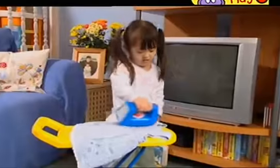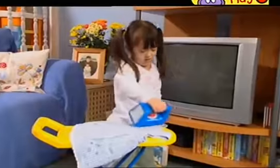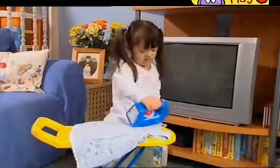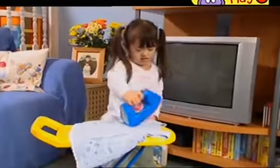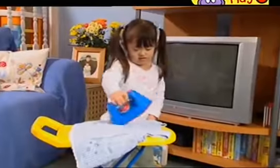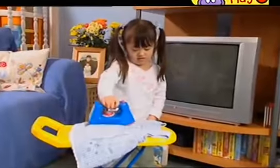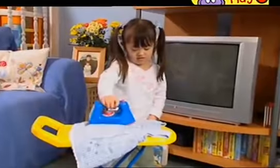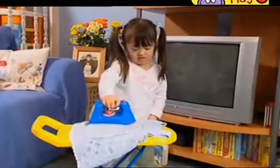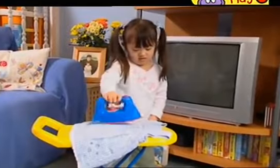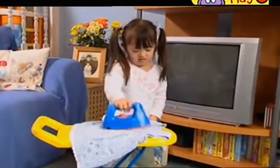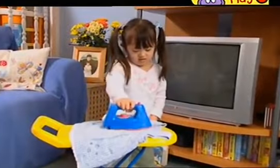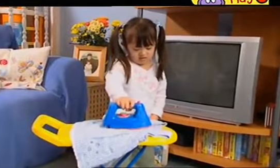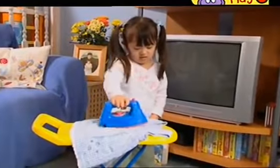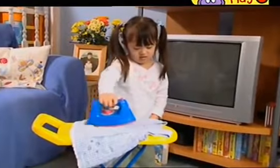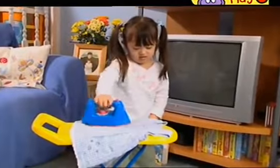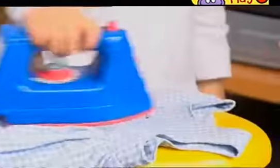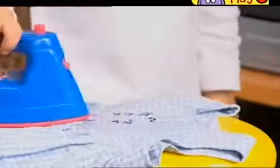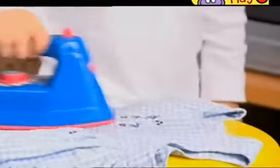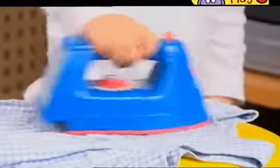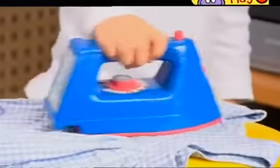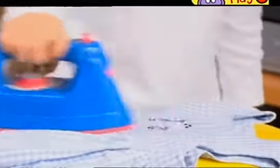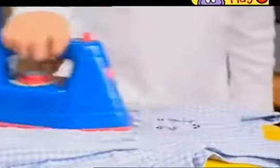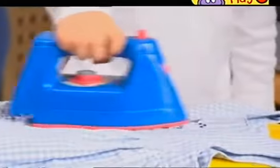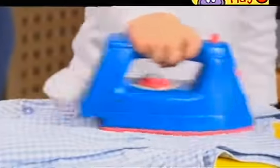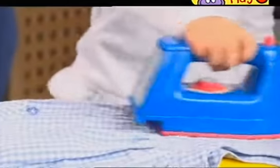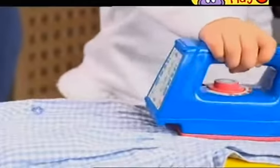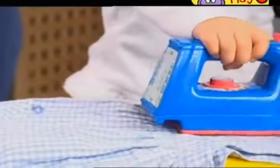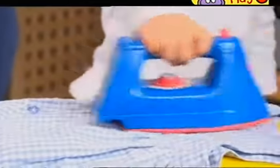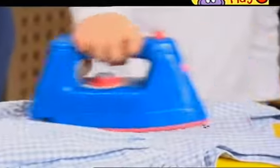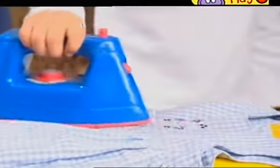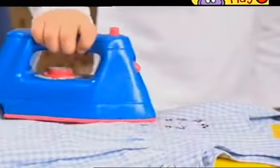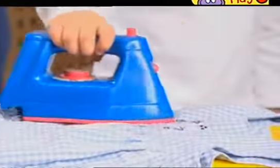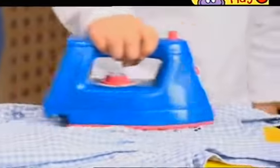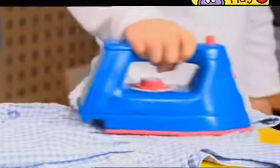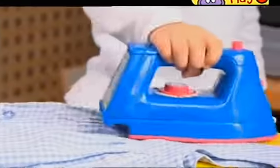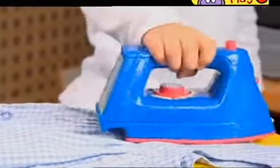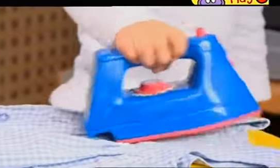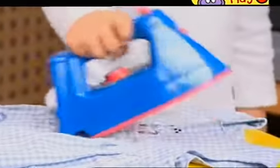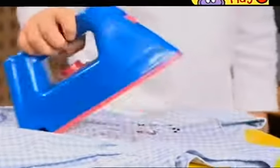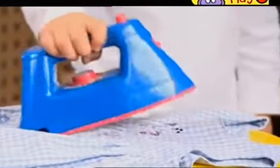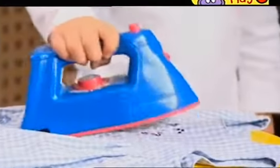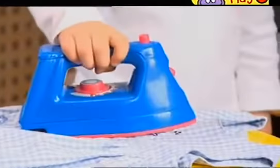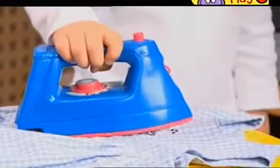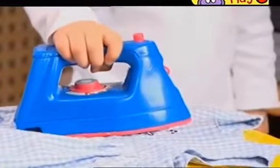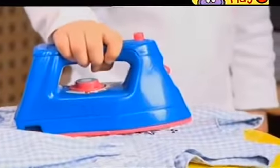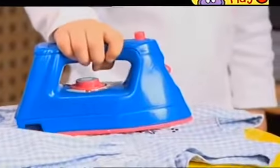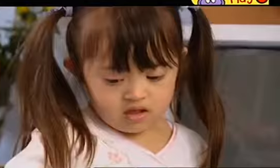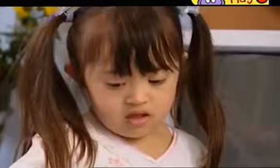Livy May wants to do some ironing as well. She wants to iron her Dolly's dress.